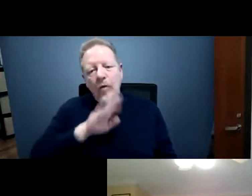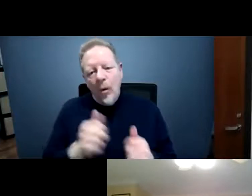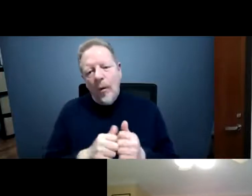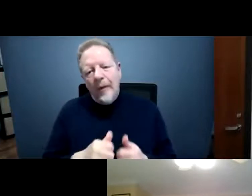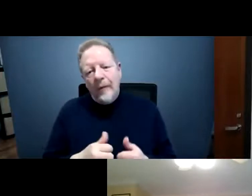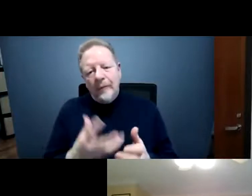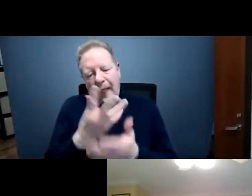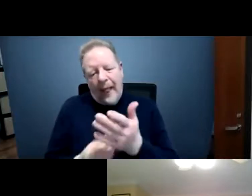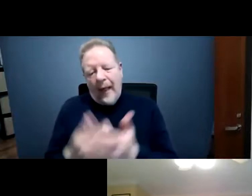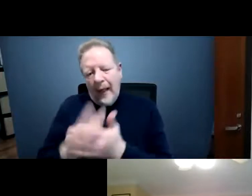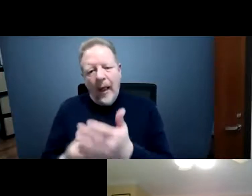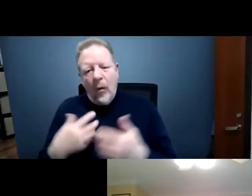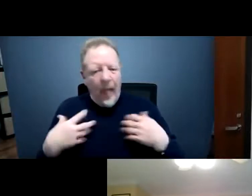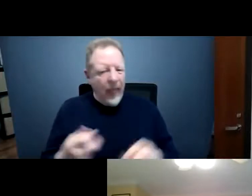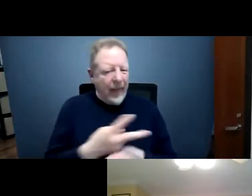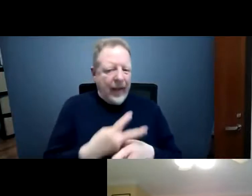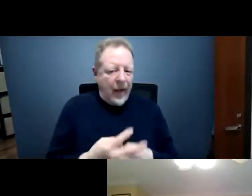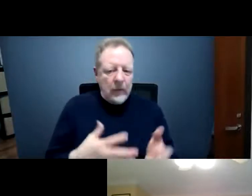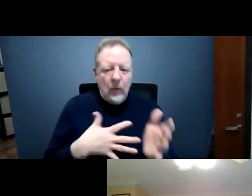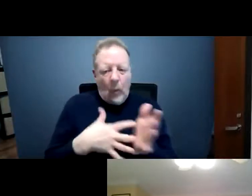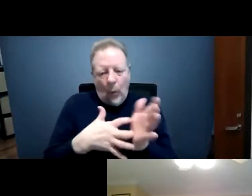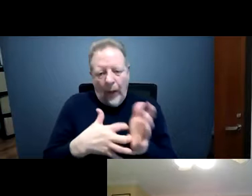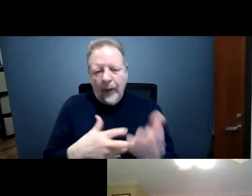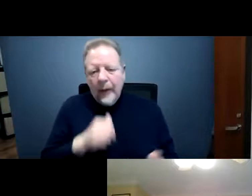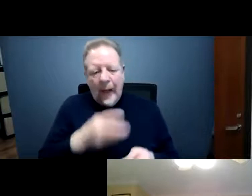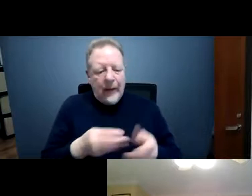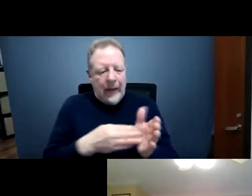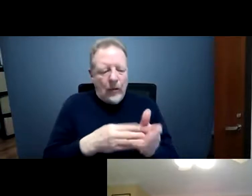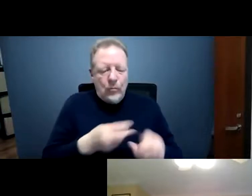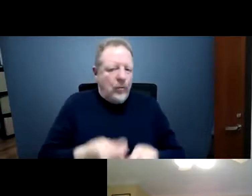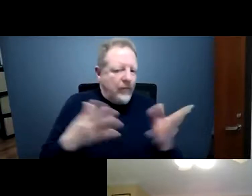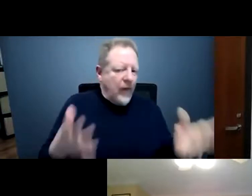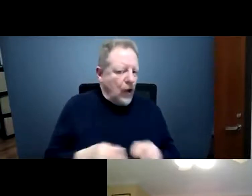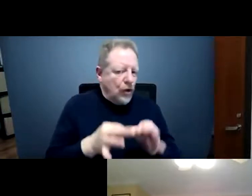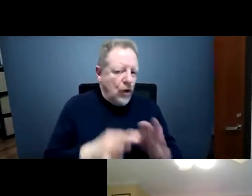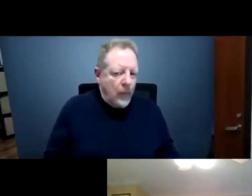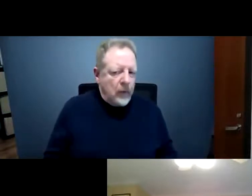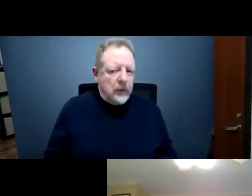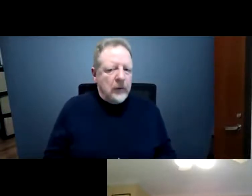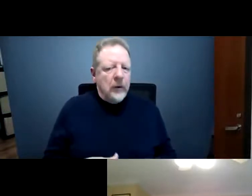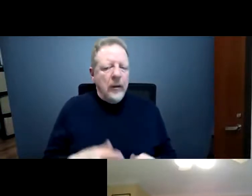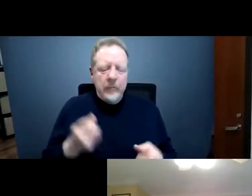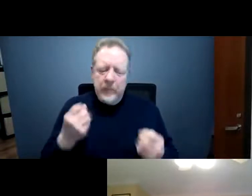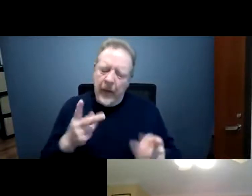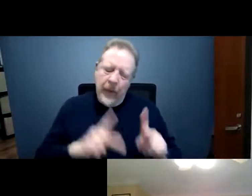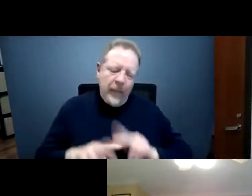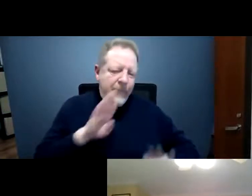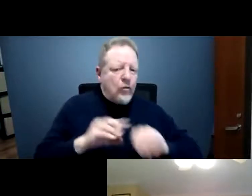the healthcare providers having readily available sign language interpreters, at least in the